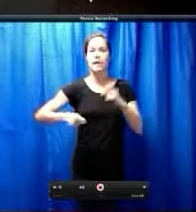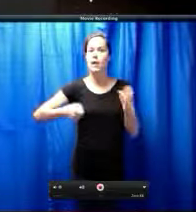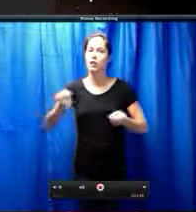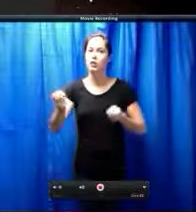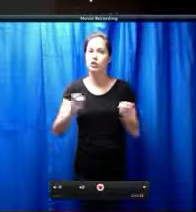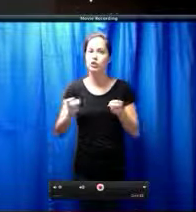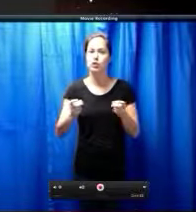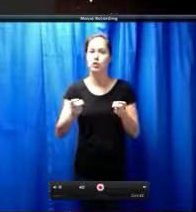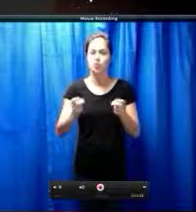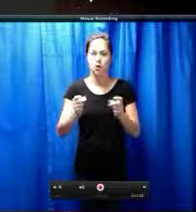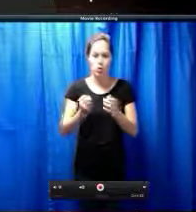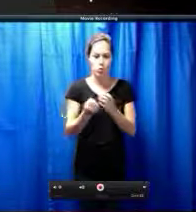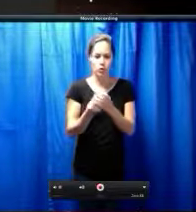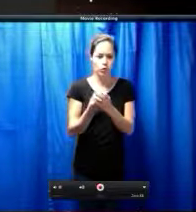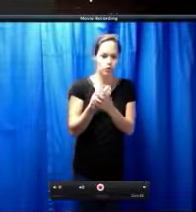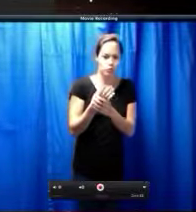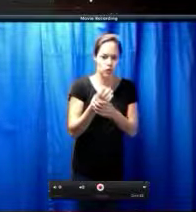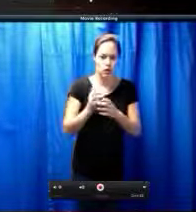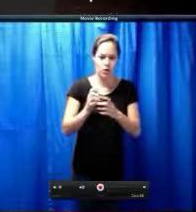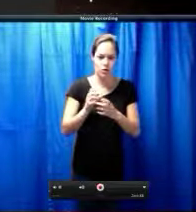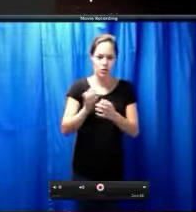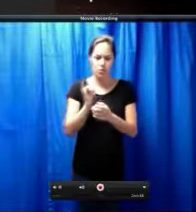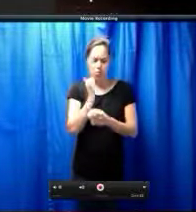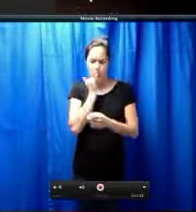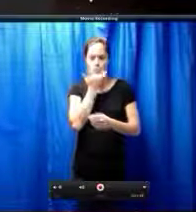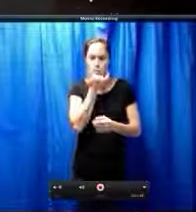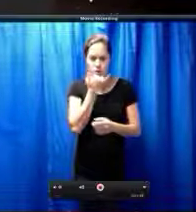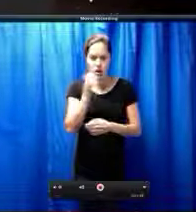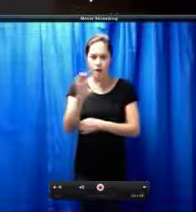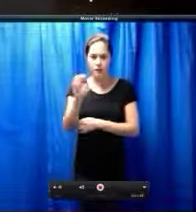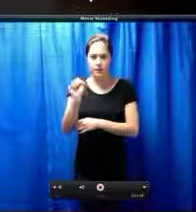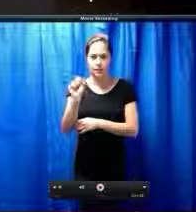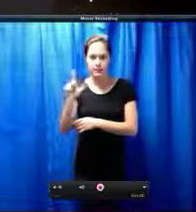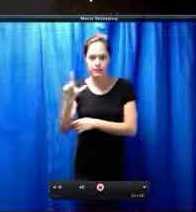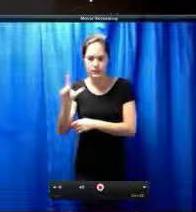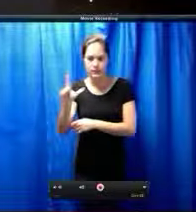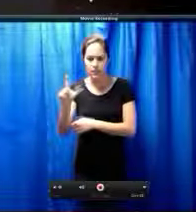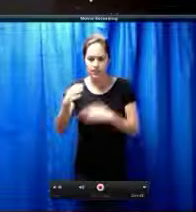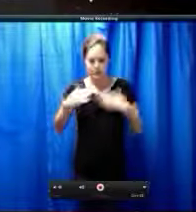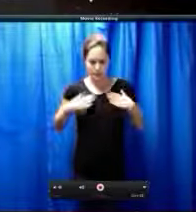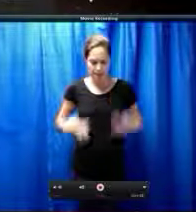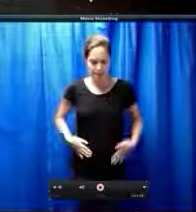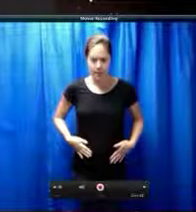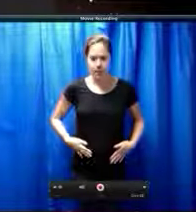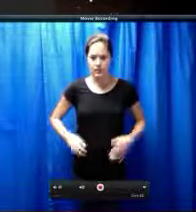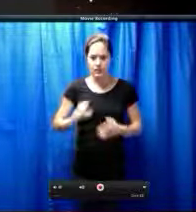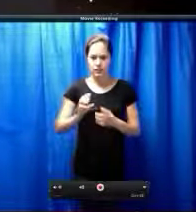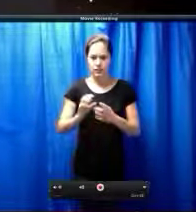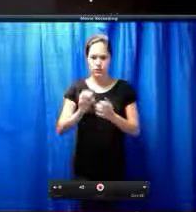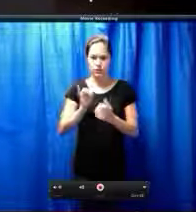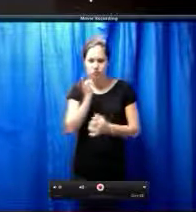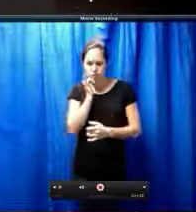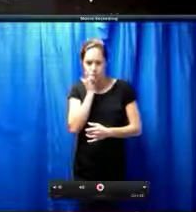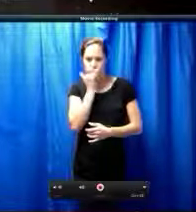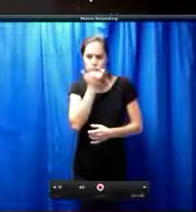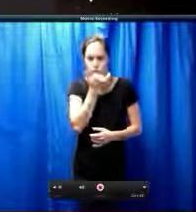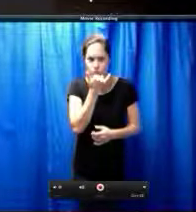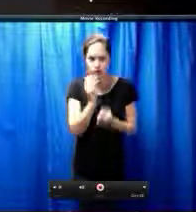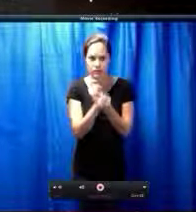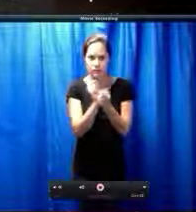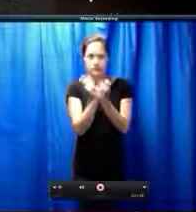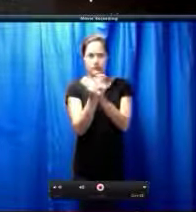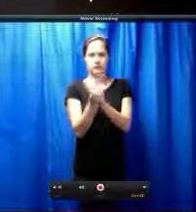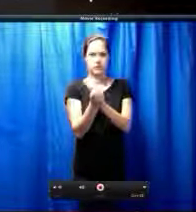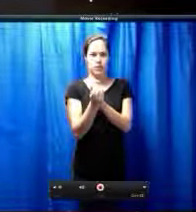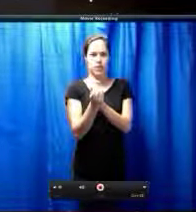cells in the body. Our body has a very, very fabulous and incredible way of working. And usually cells